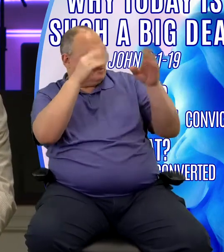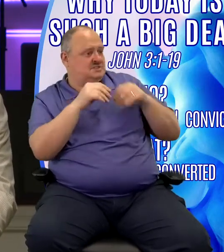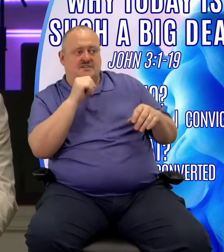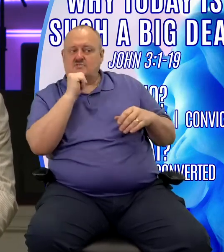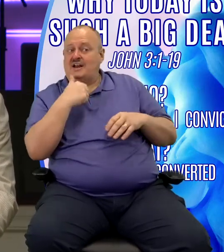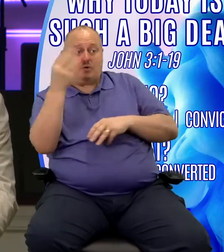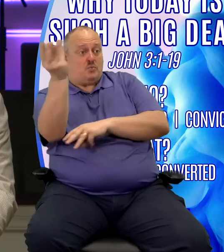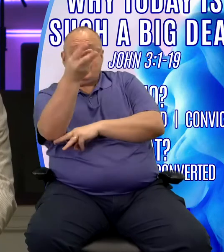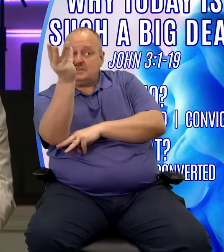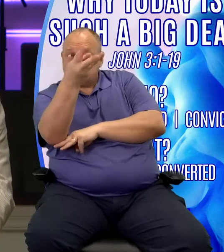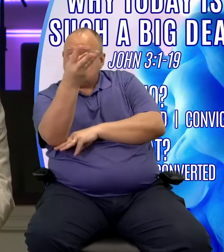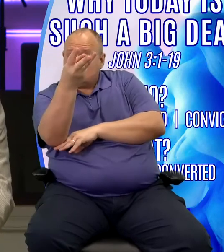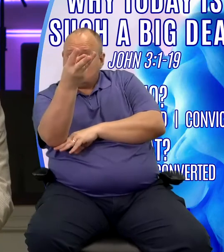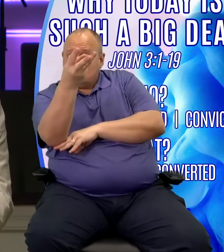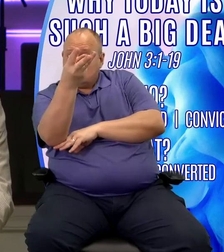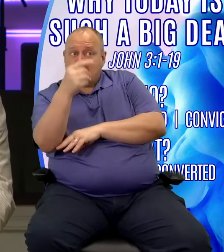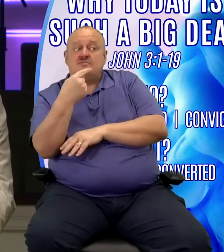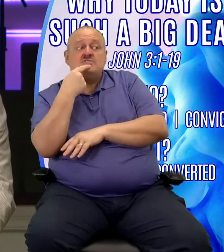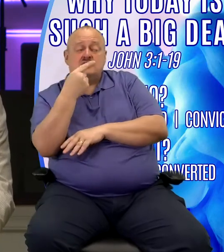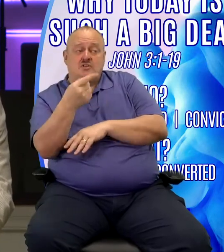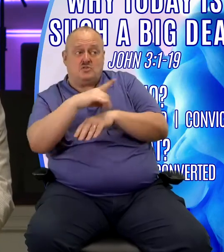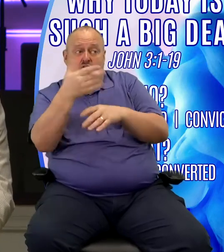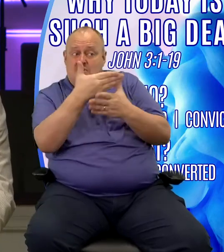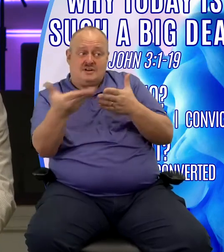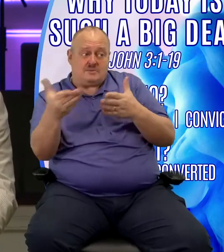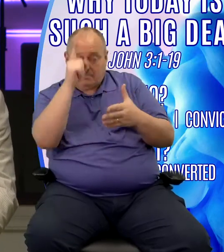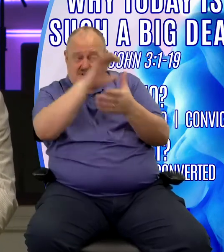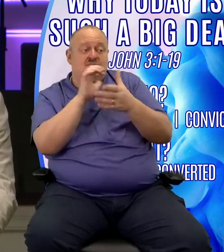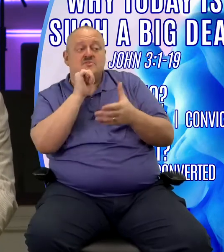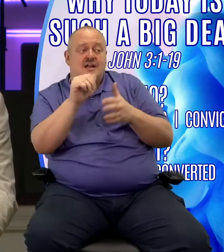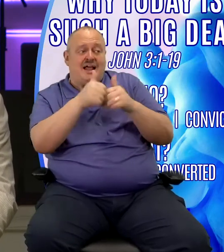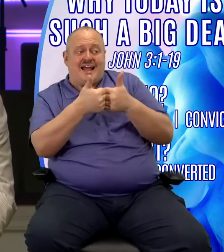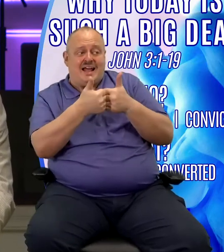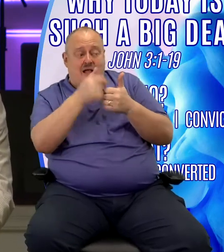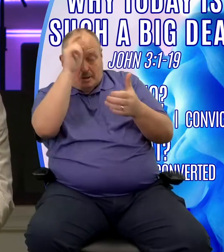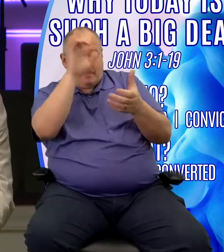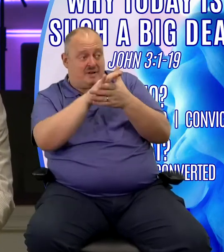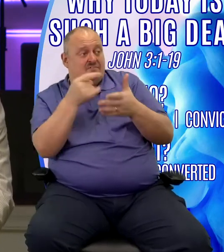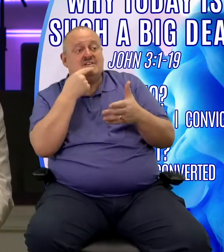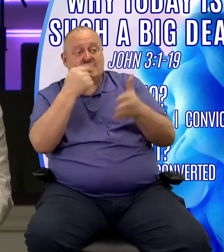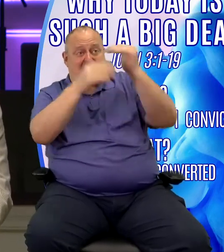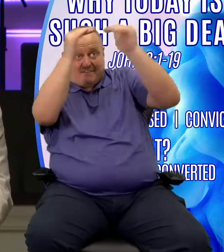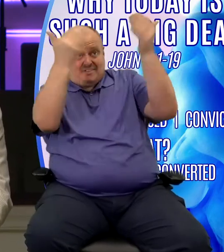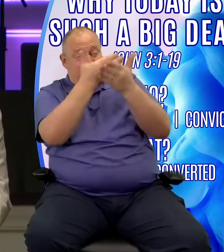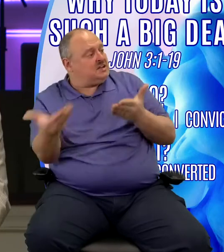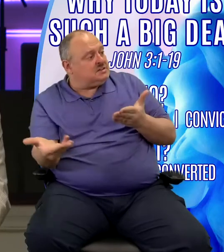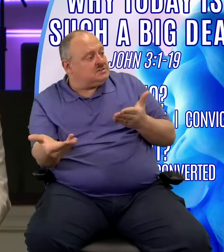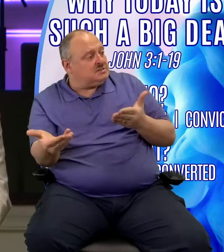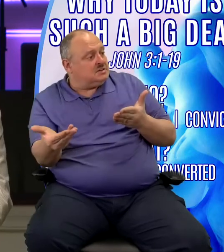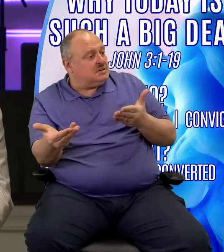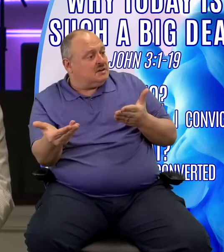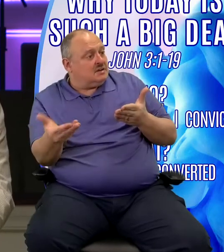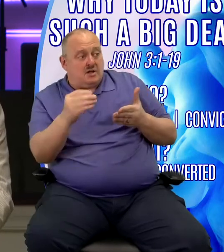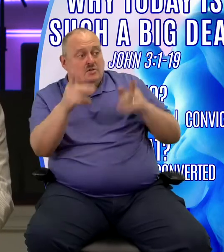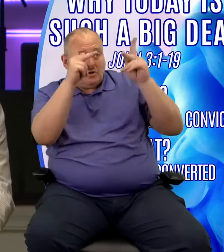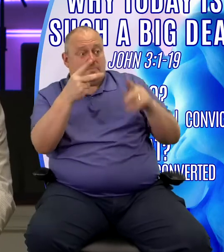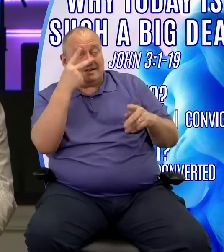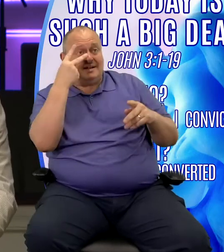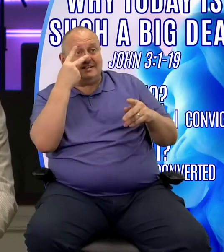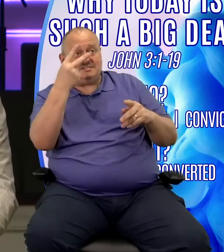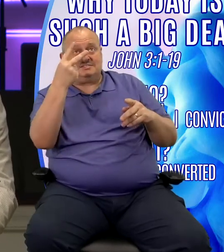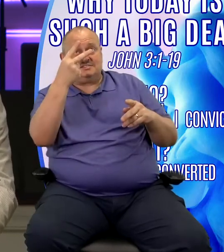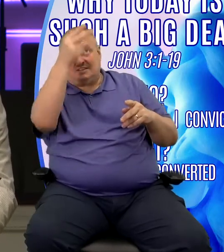witness. If I have told you earthly things and you believe not, how shall you believe if I tell you heavenly things? No man hath ascended up to